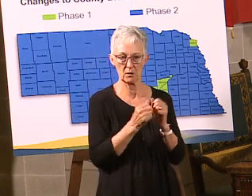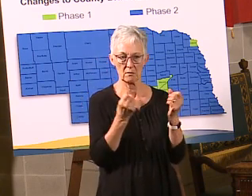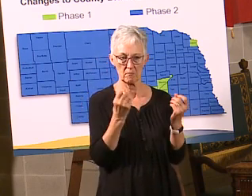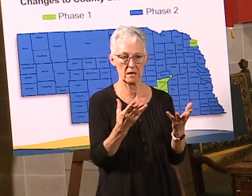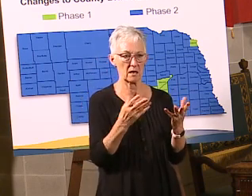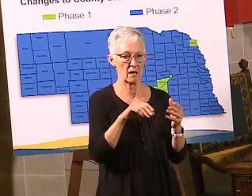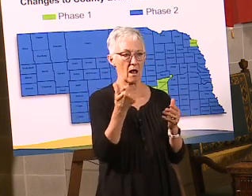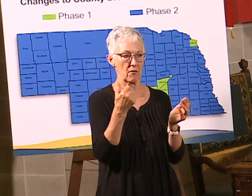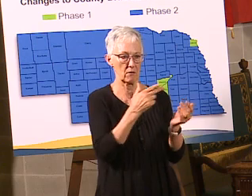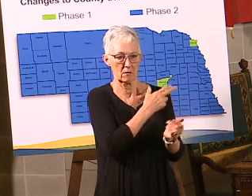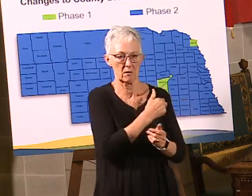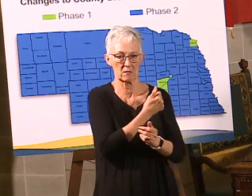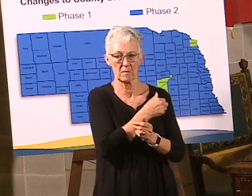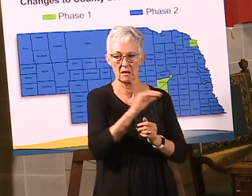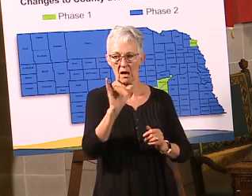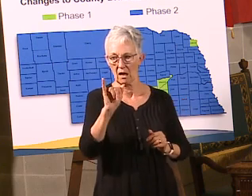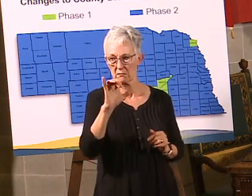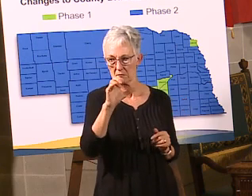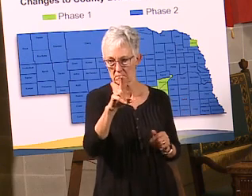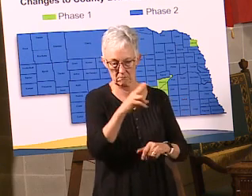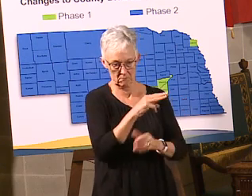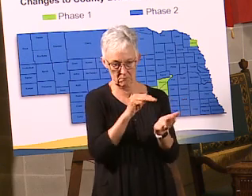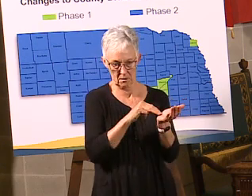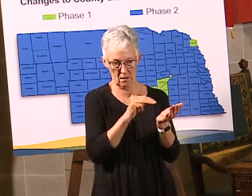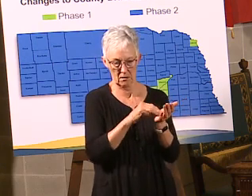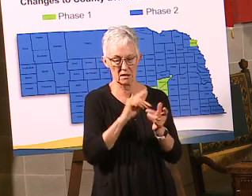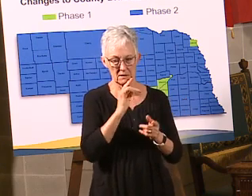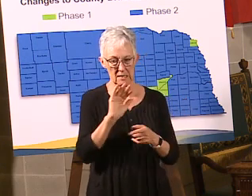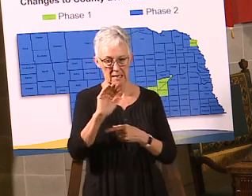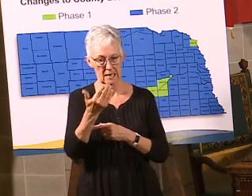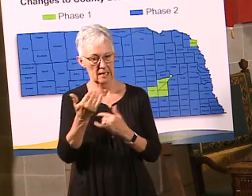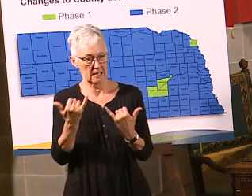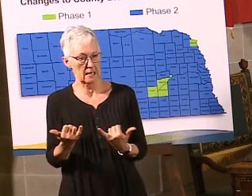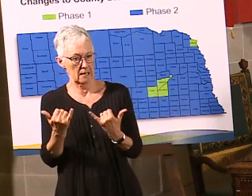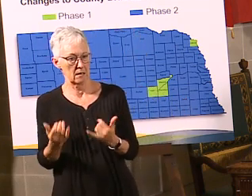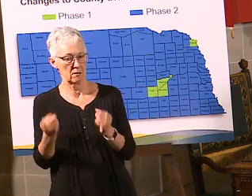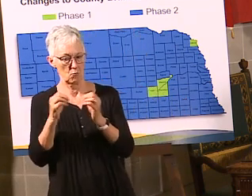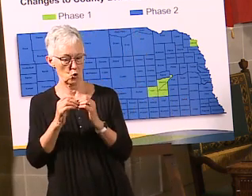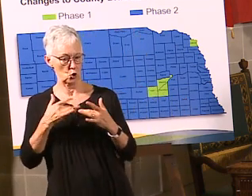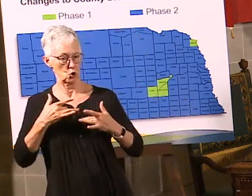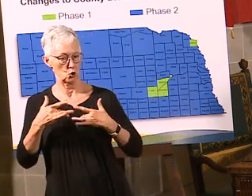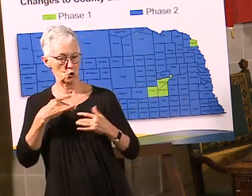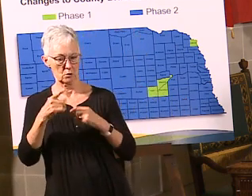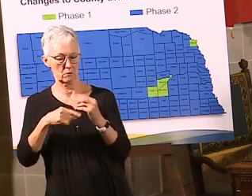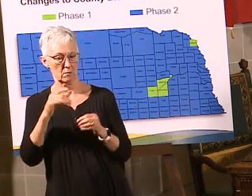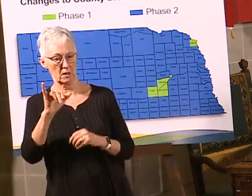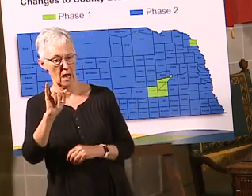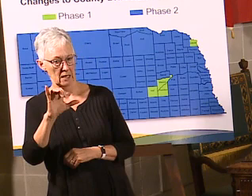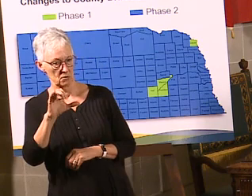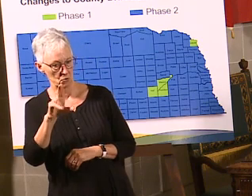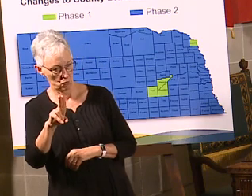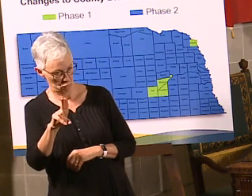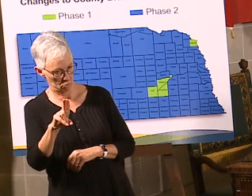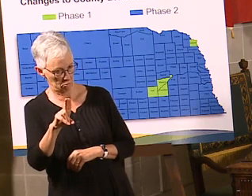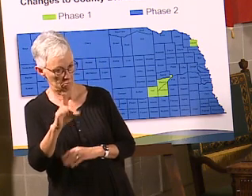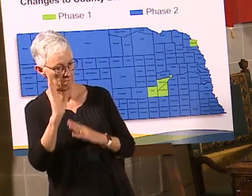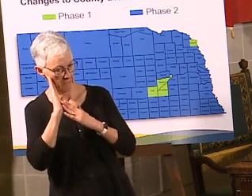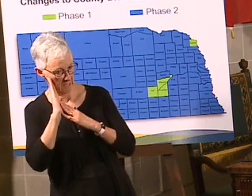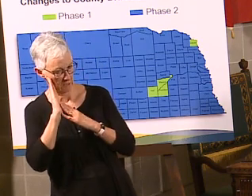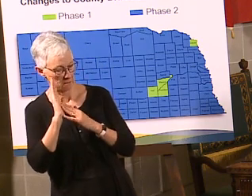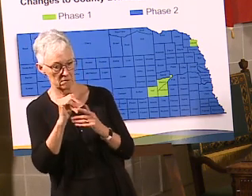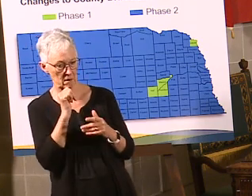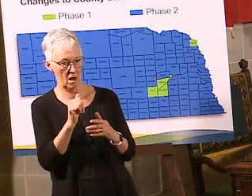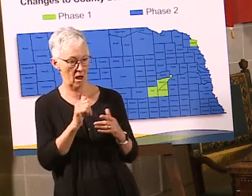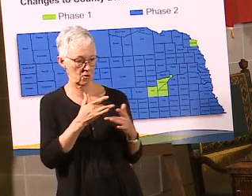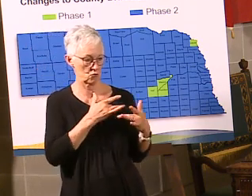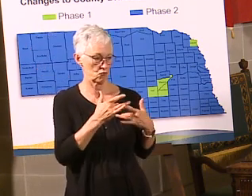doing. Right now, it appears to be more of an ICU availability issue than a general bed or ventilator issue. So